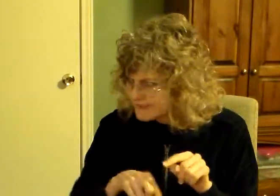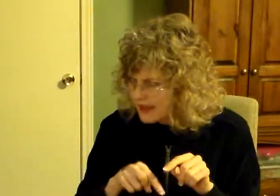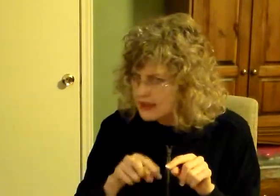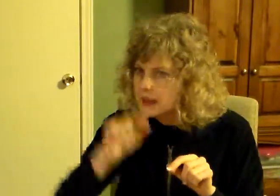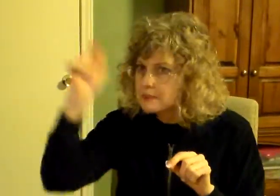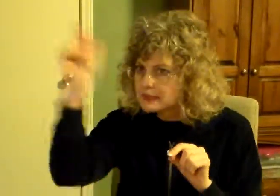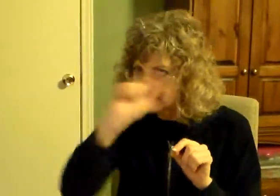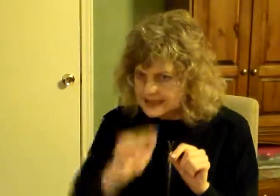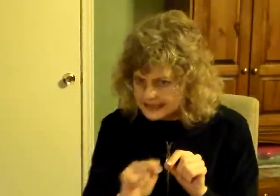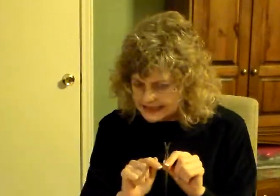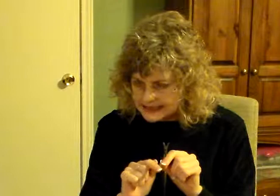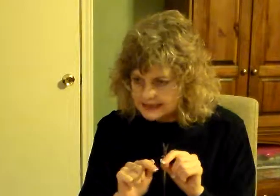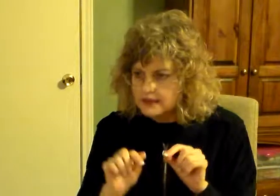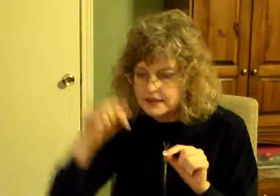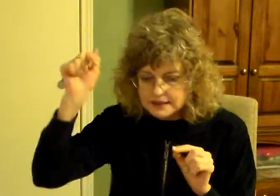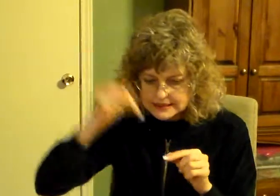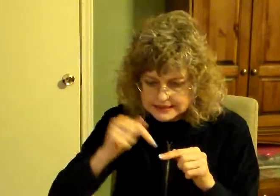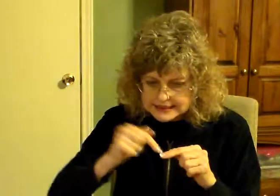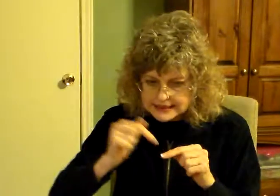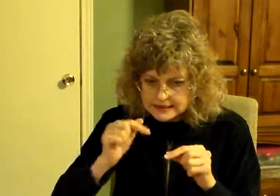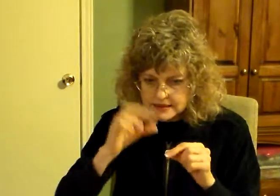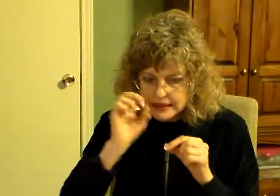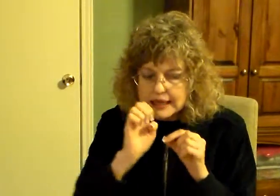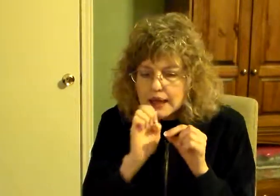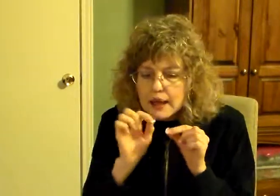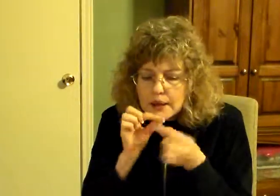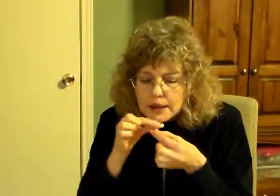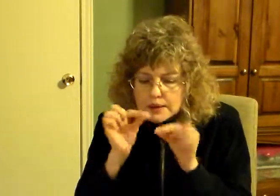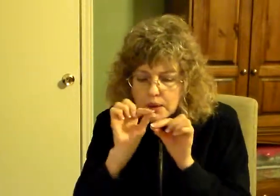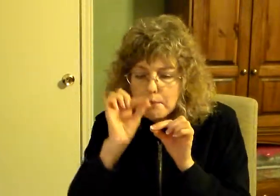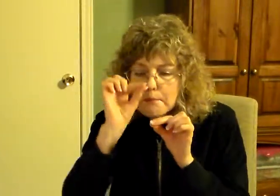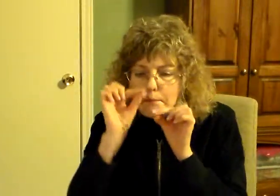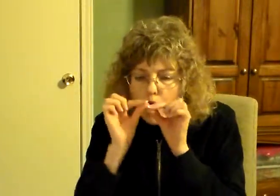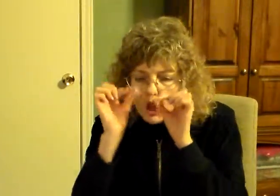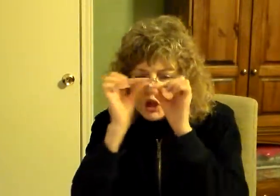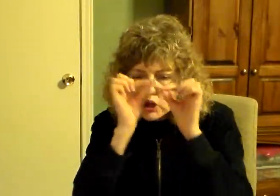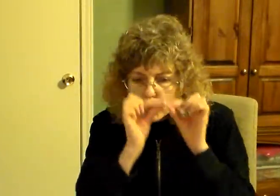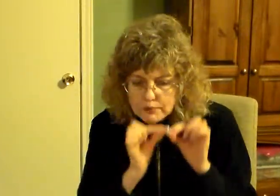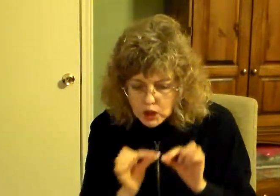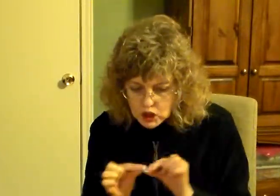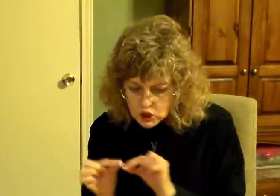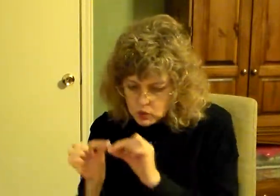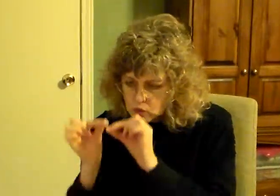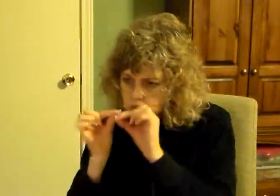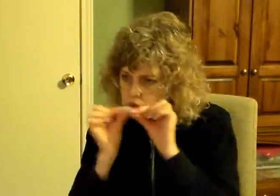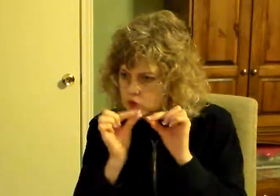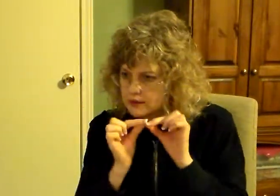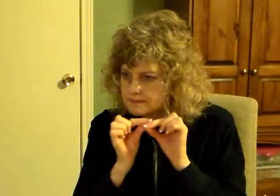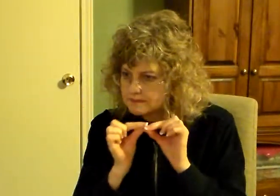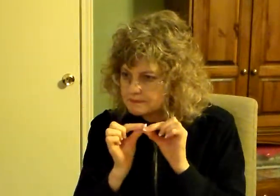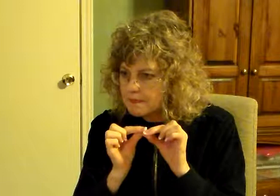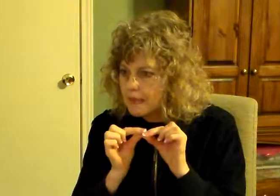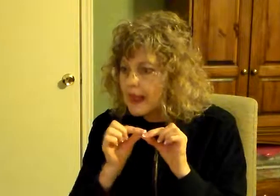gas. So here we have a larger molecule breaking down into smaller elemental molecules, hydrogen and finally